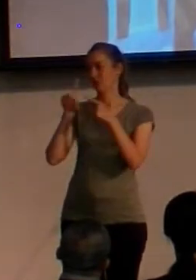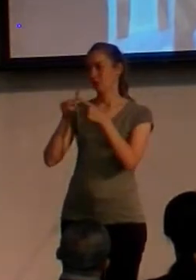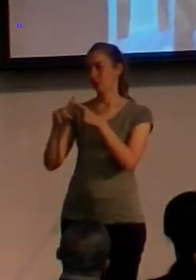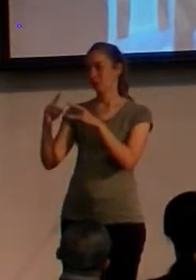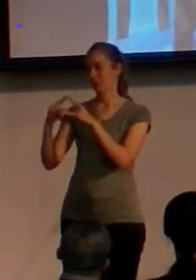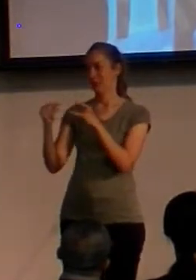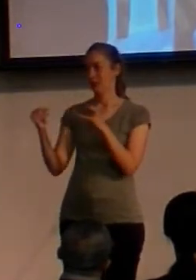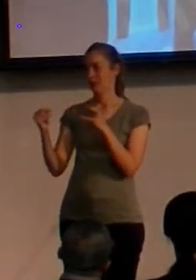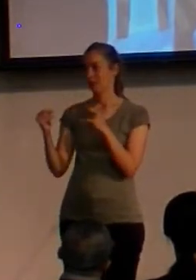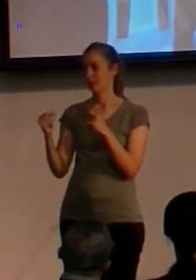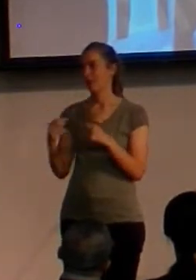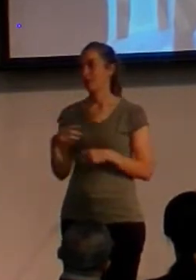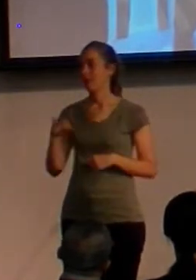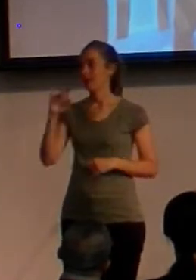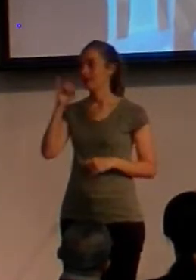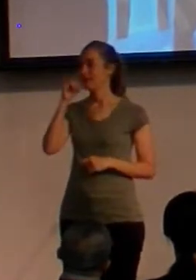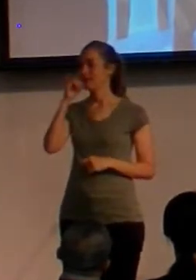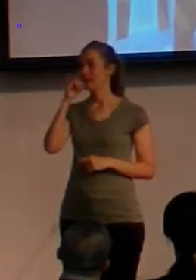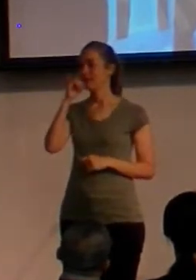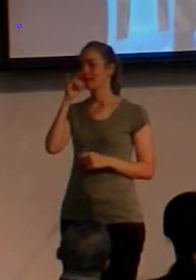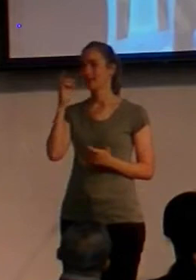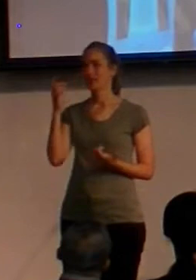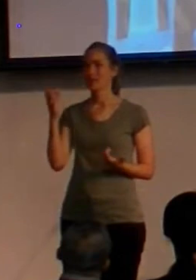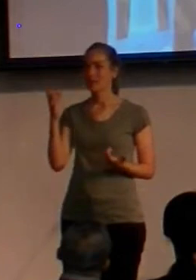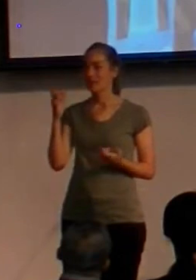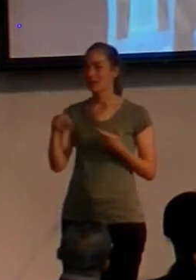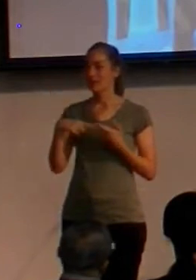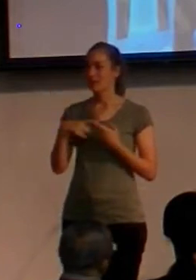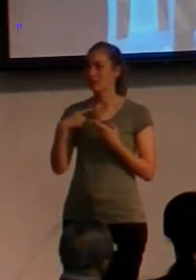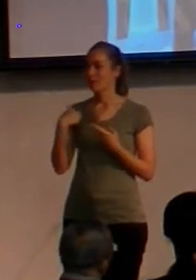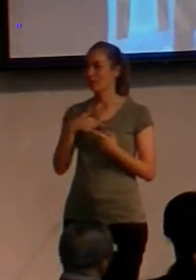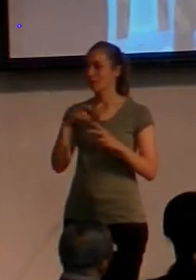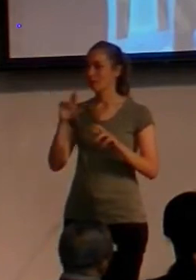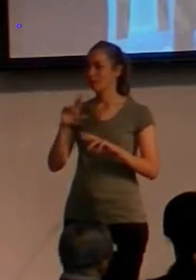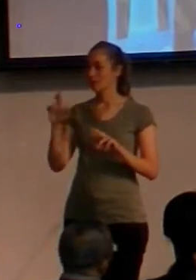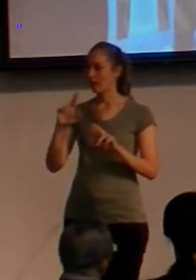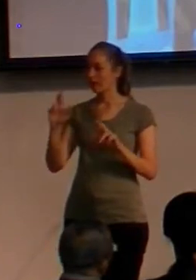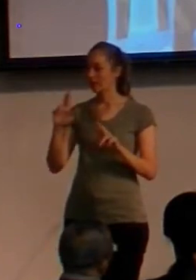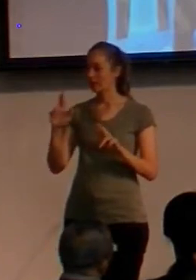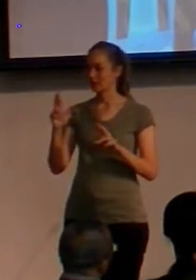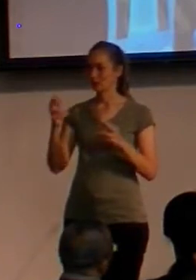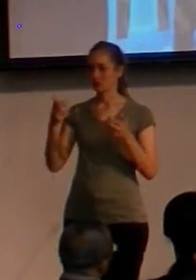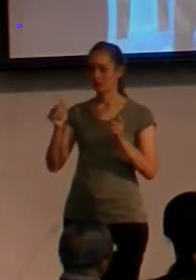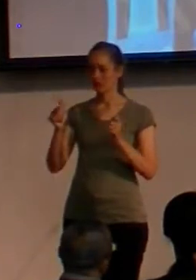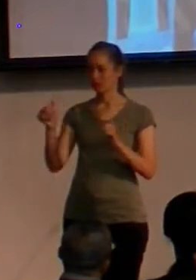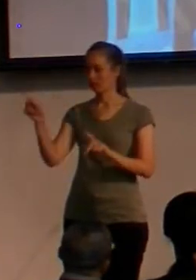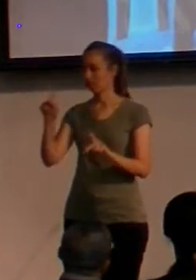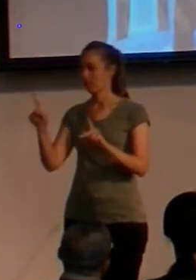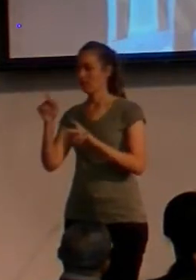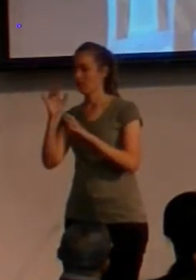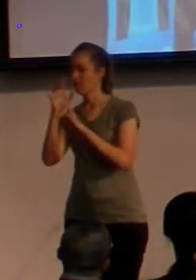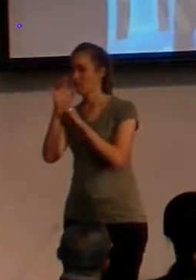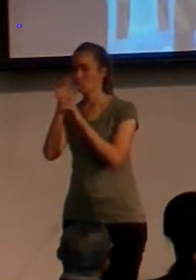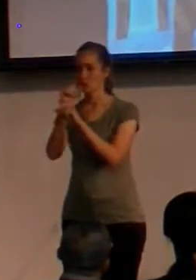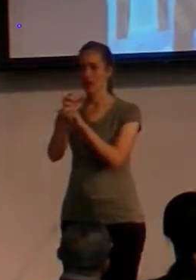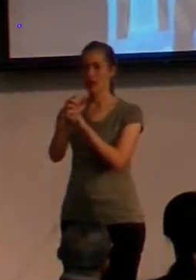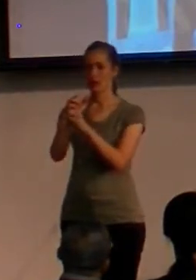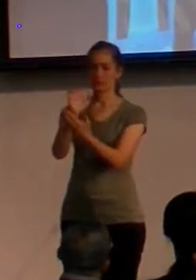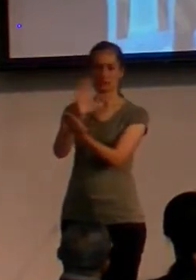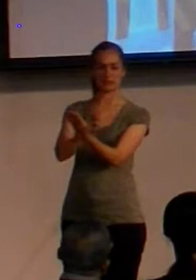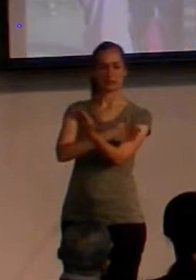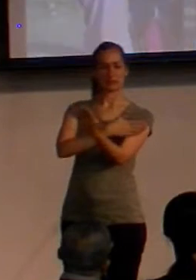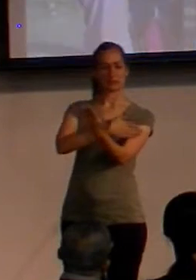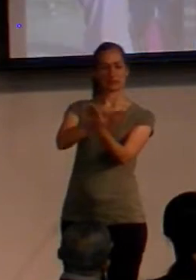And the kids just, when we get ready, trying to draw the crowds in, singing